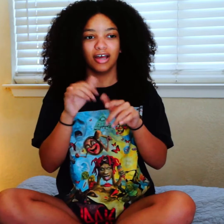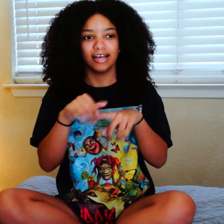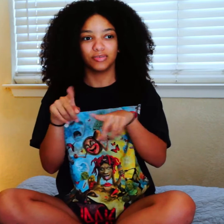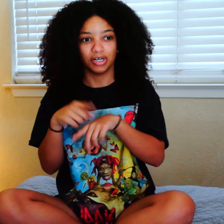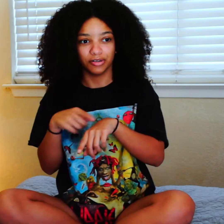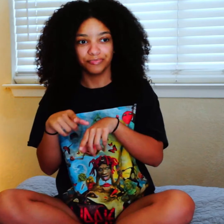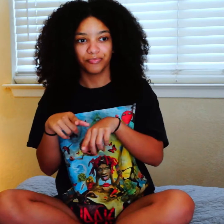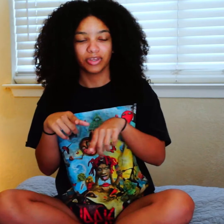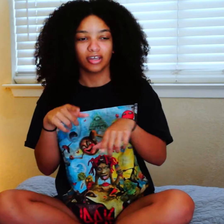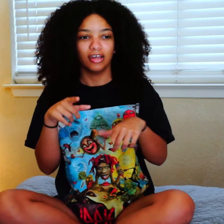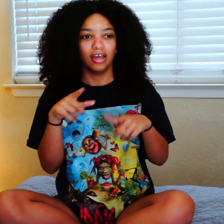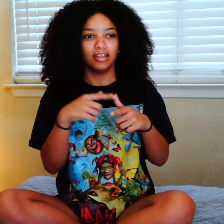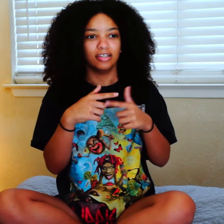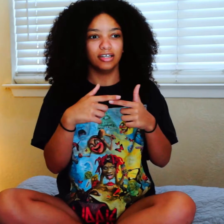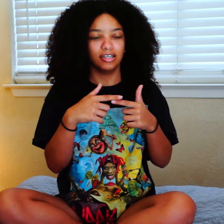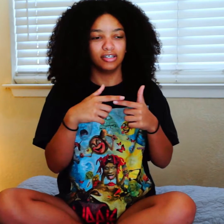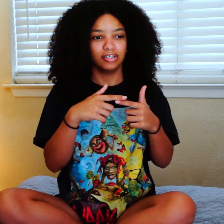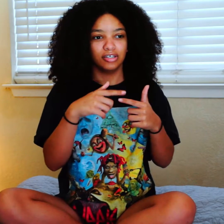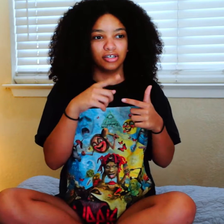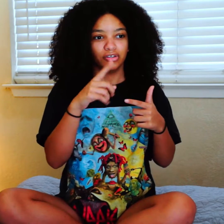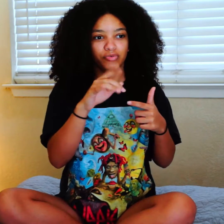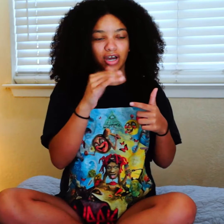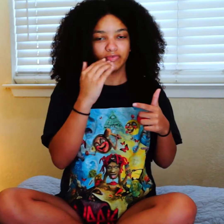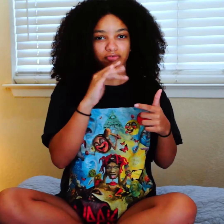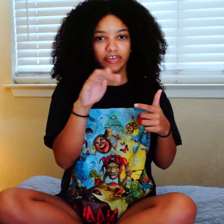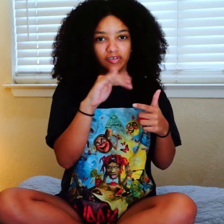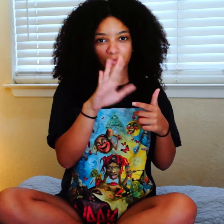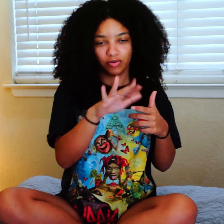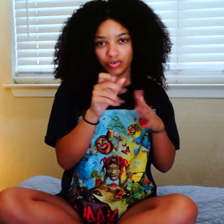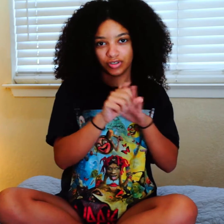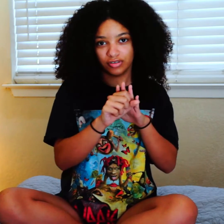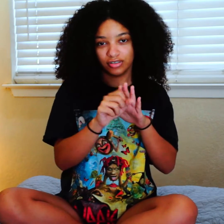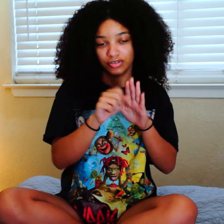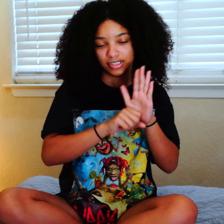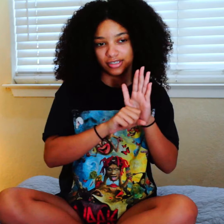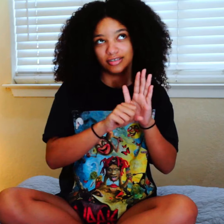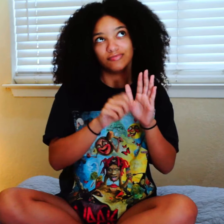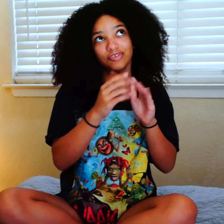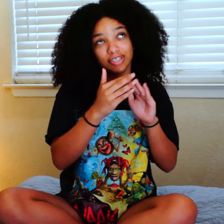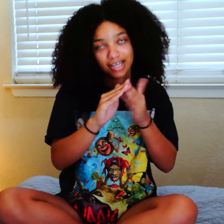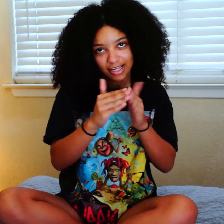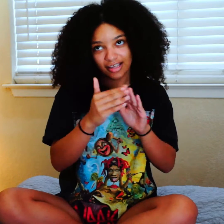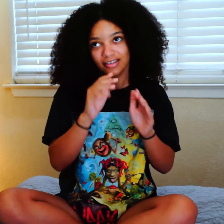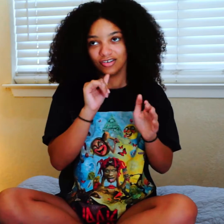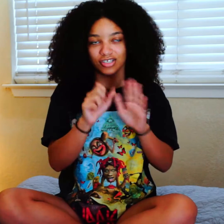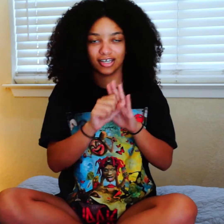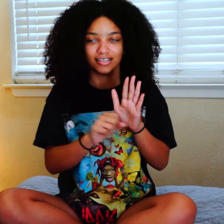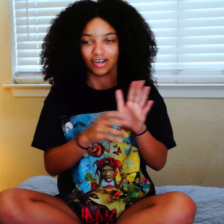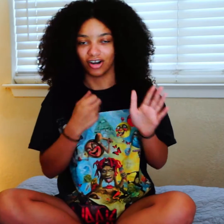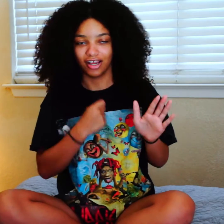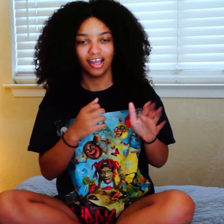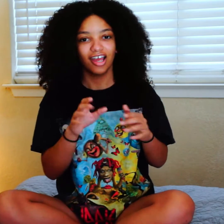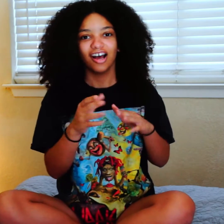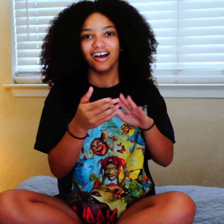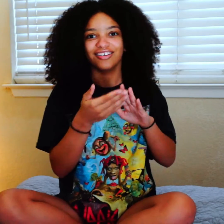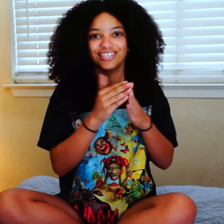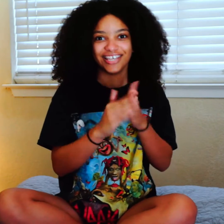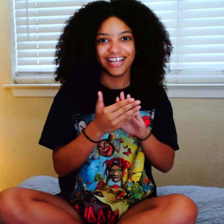as well. And then you have to fingerspell your city, not your state, sorry, your city,